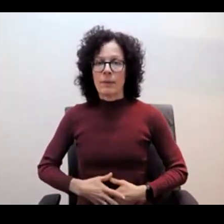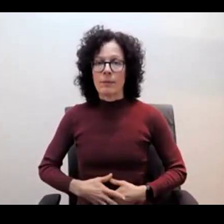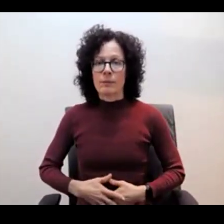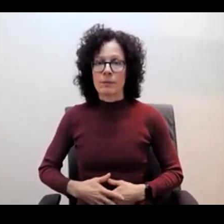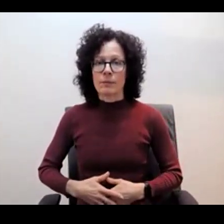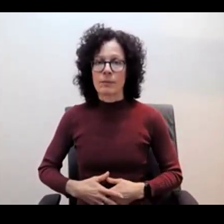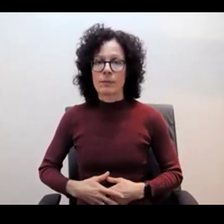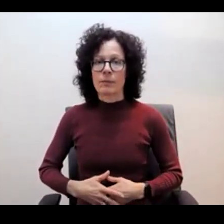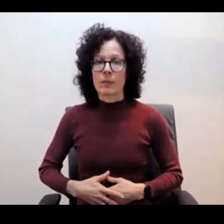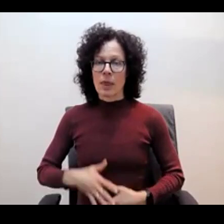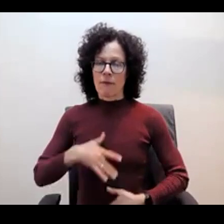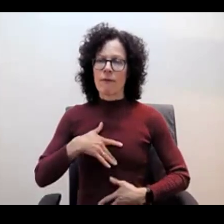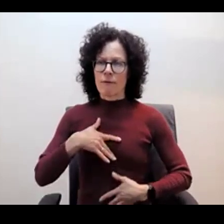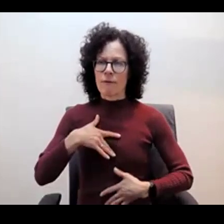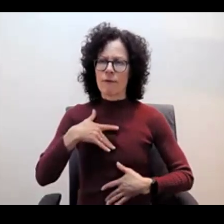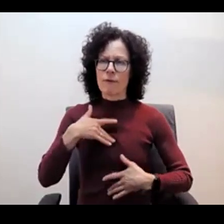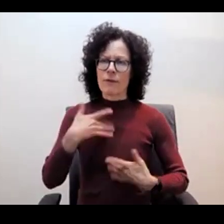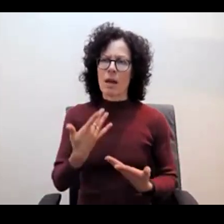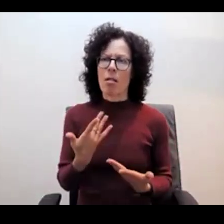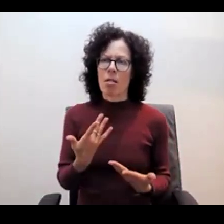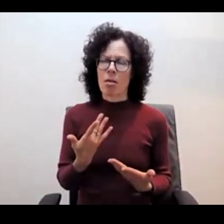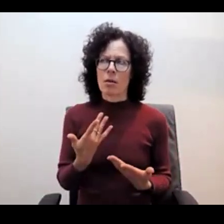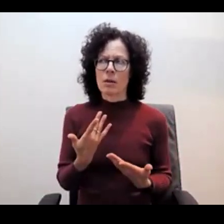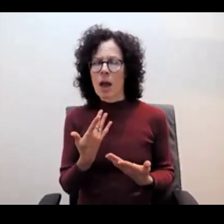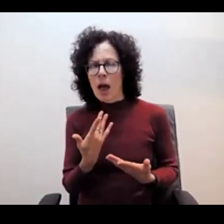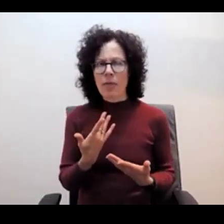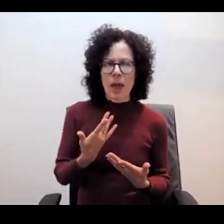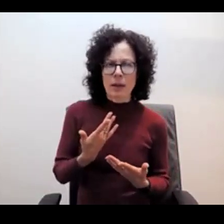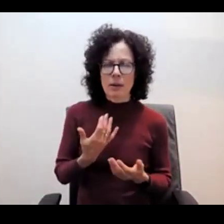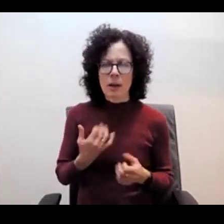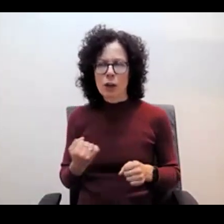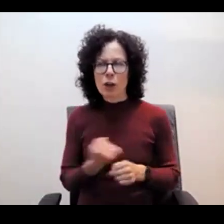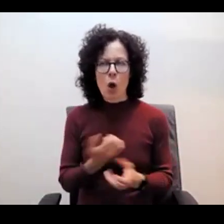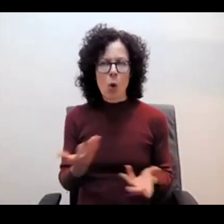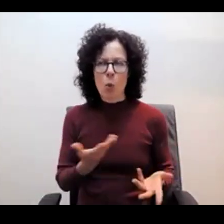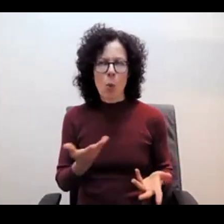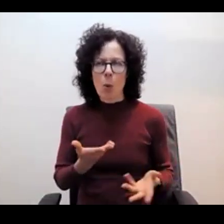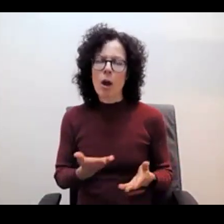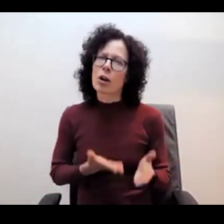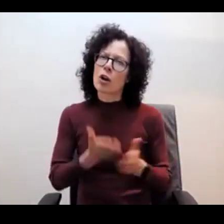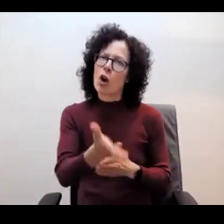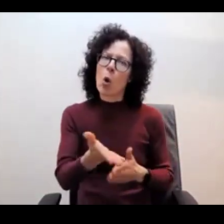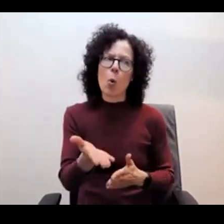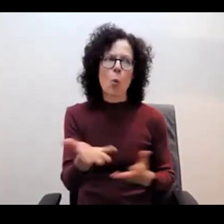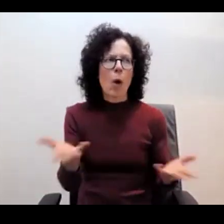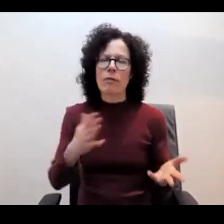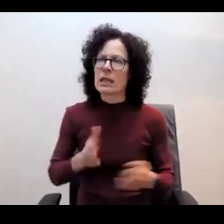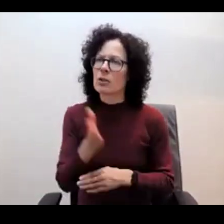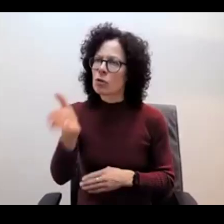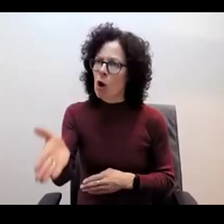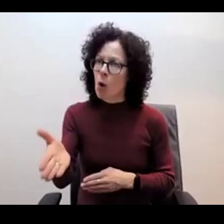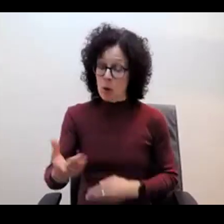And feel it go where it needs to go, trusting the self-healing capacity of the body.